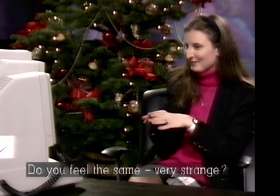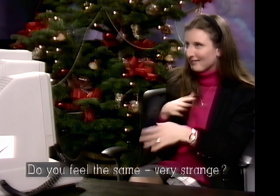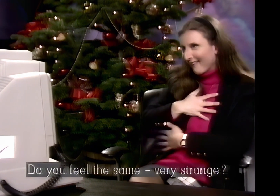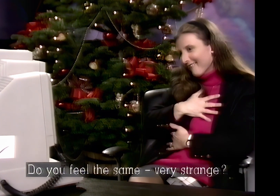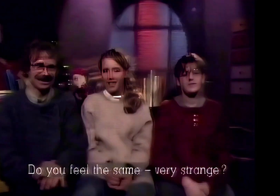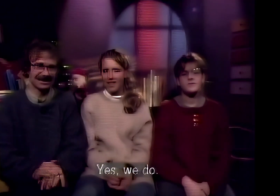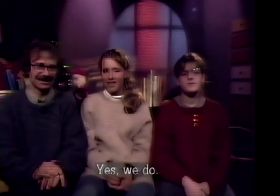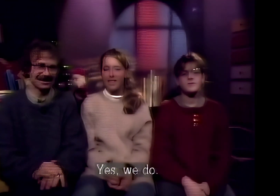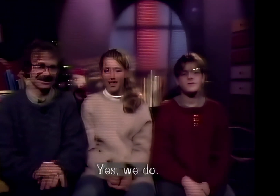strange.